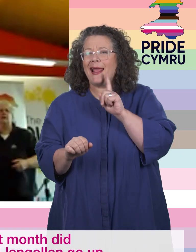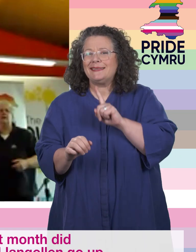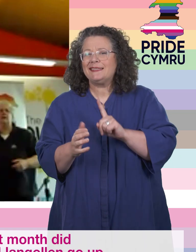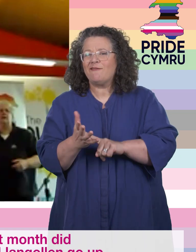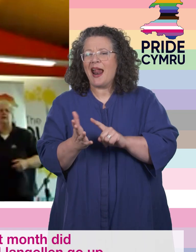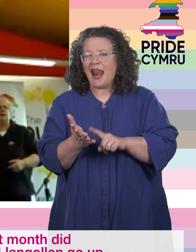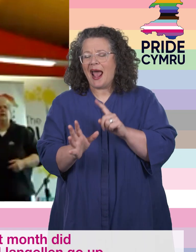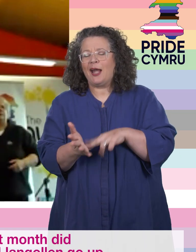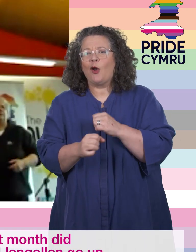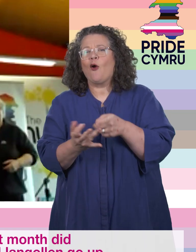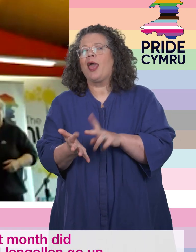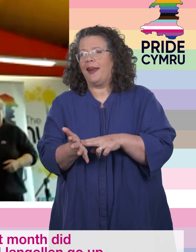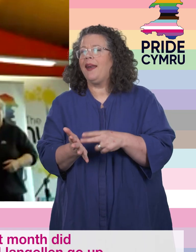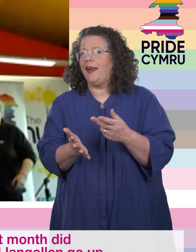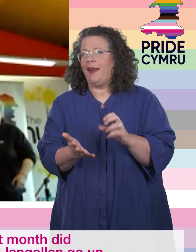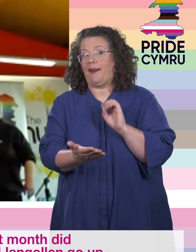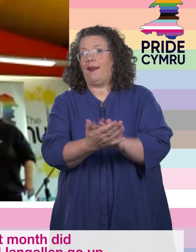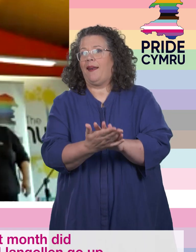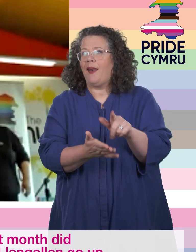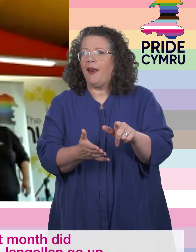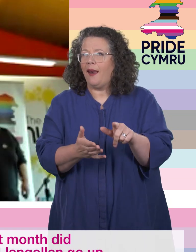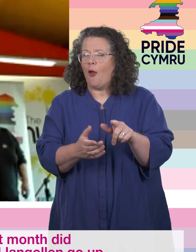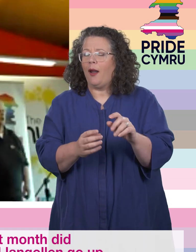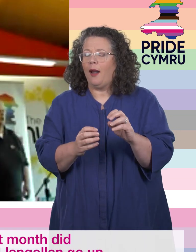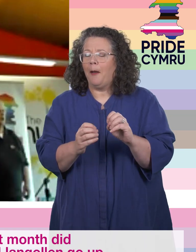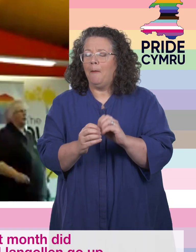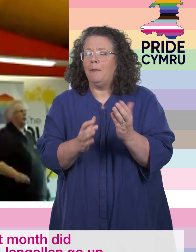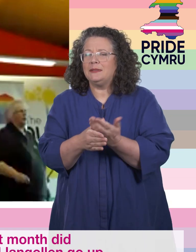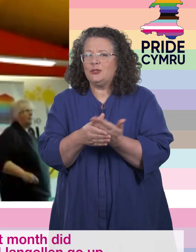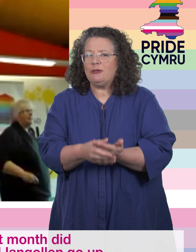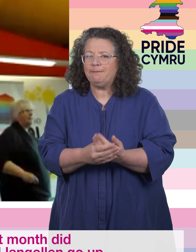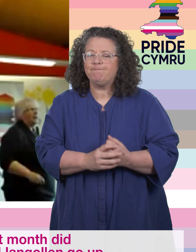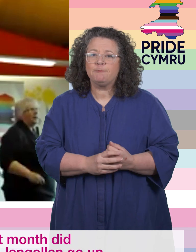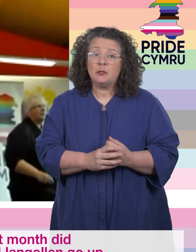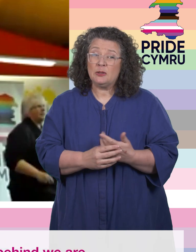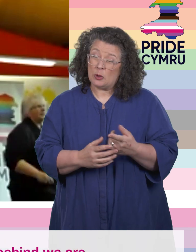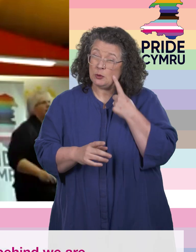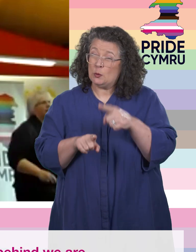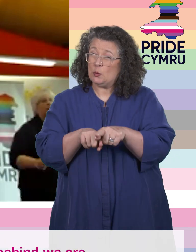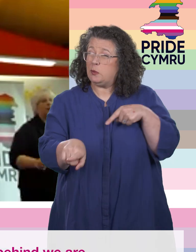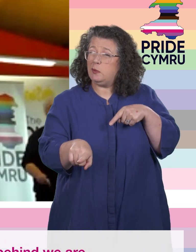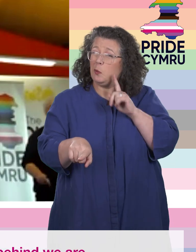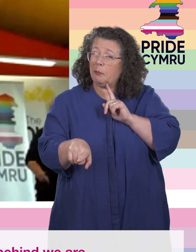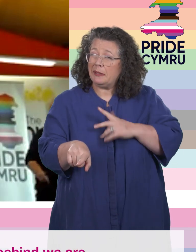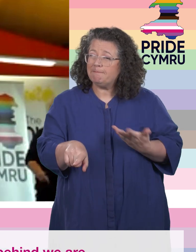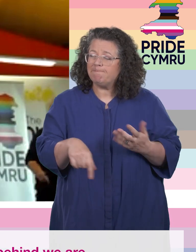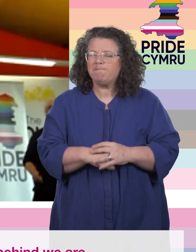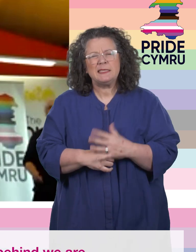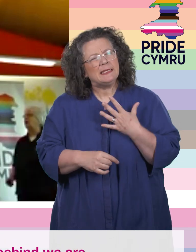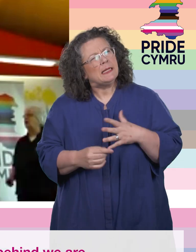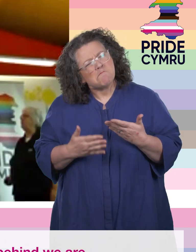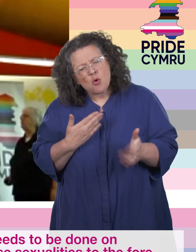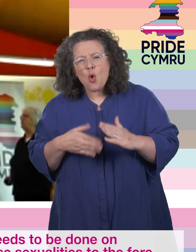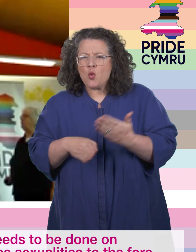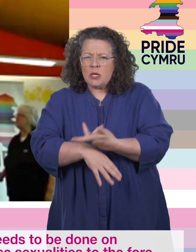month, last month, did the biographies of the ladies of Llangollen go up. So that shows you how far behind we